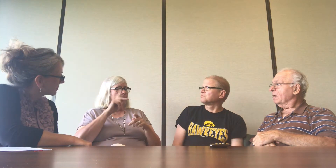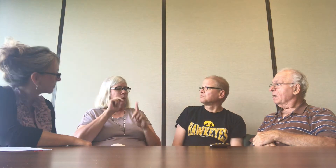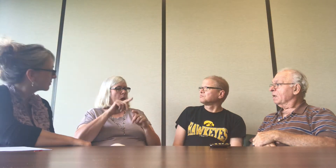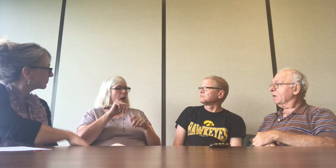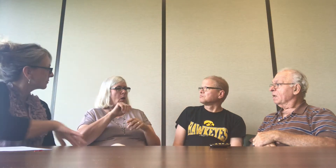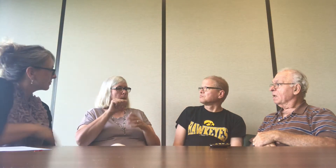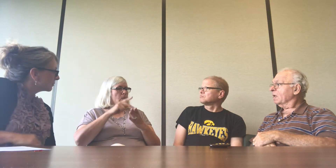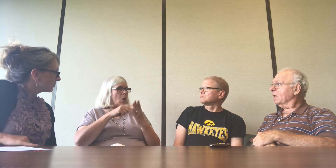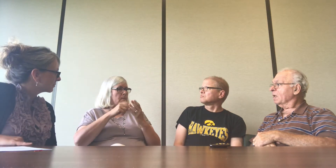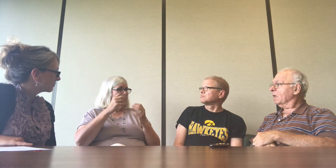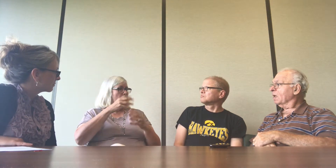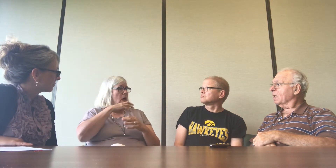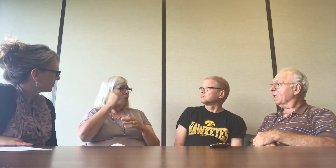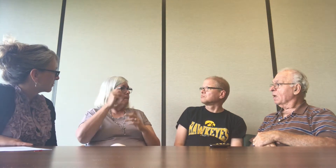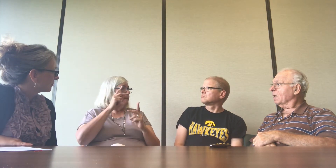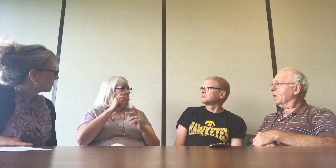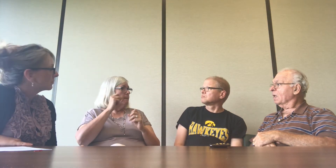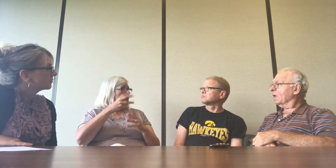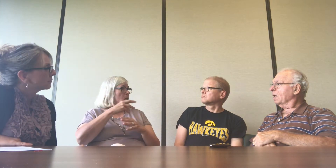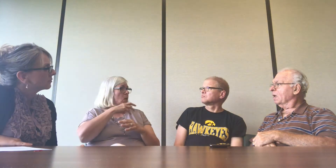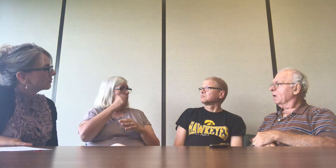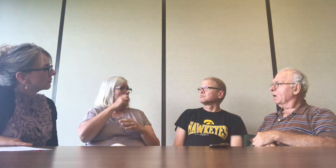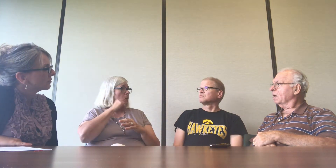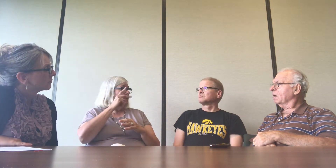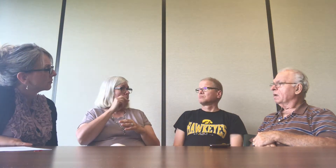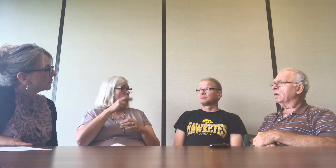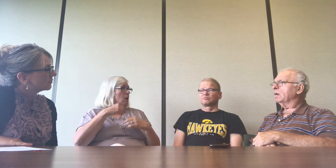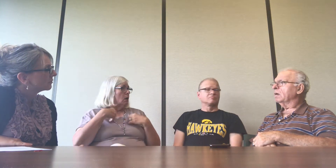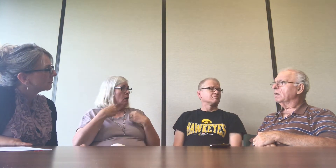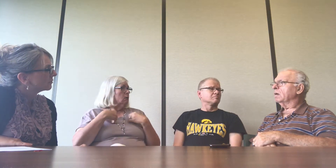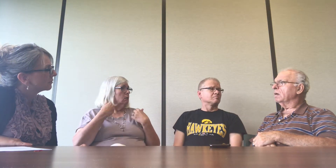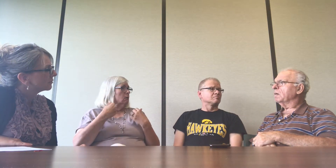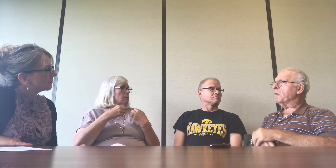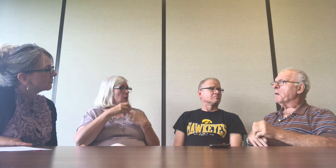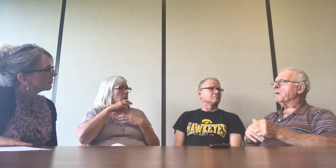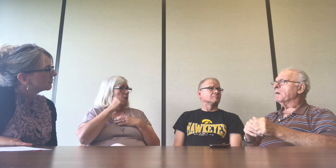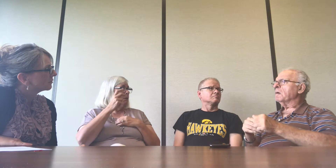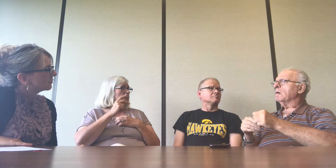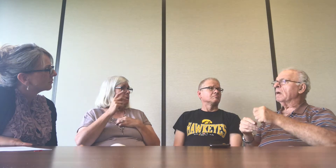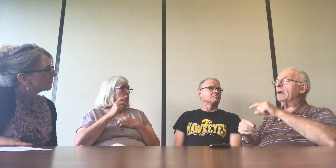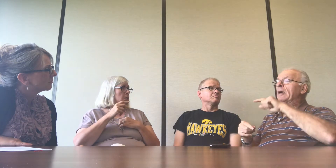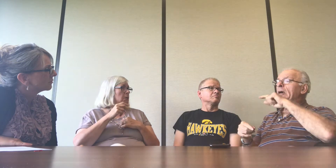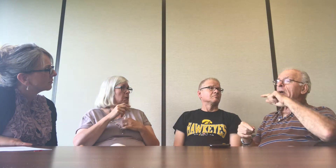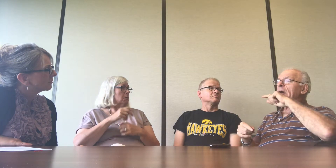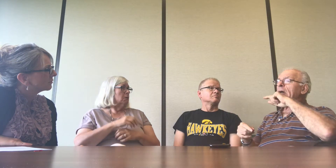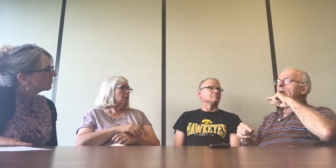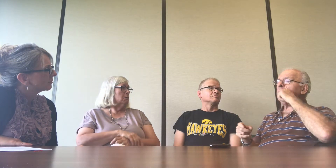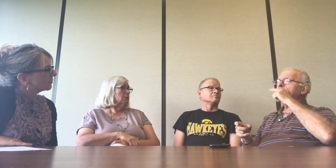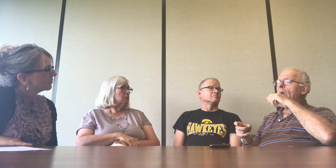Shirley, were they elderly or young deaf individuals going to those meetings? Do you remember?